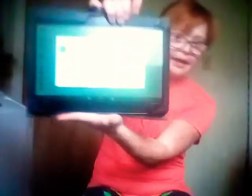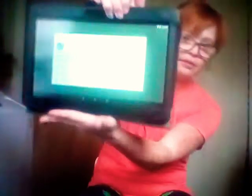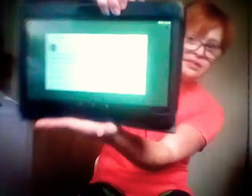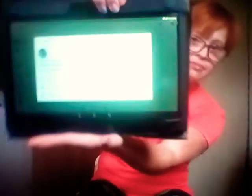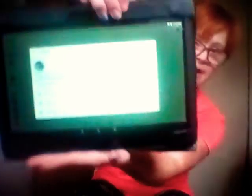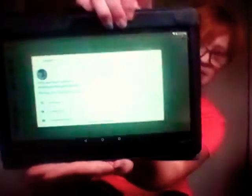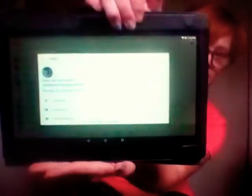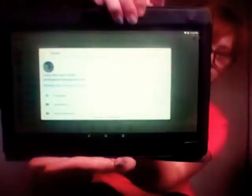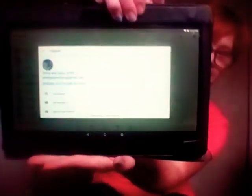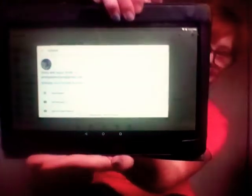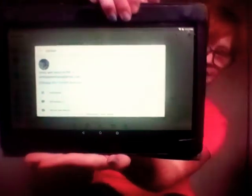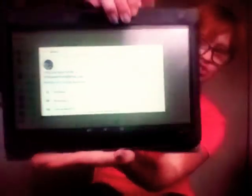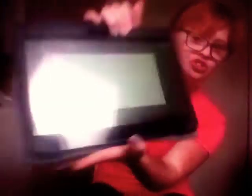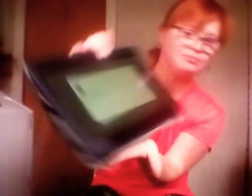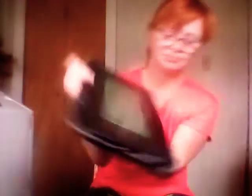Here's my second page.